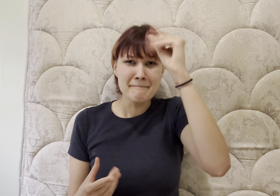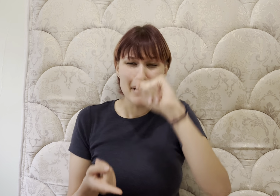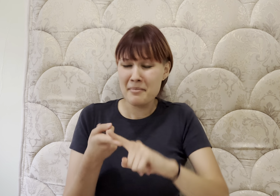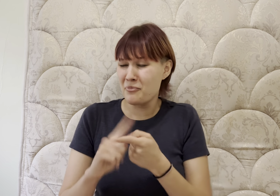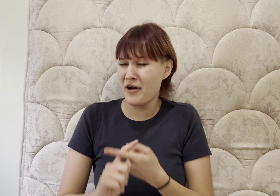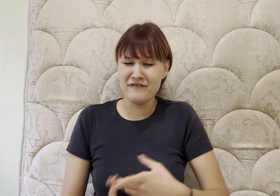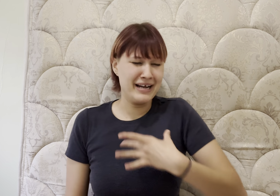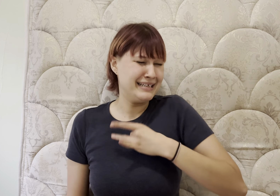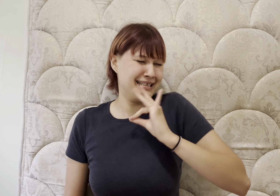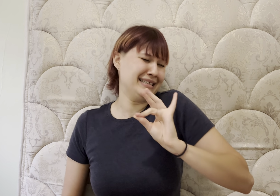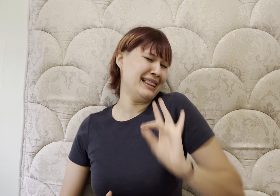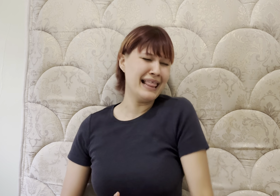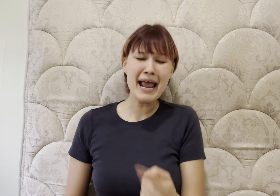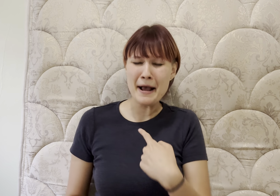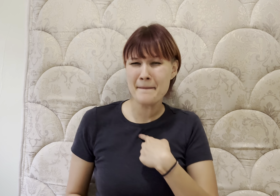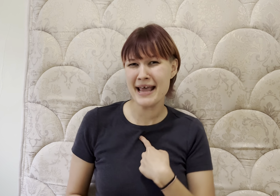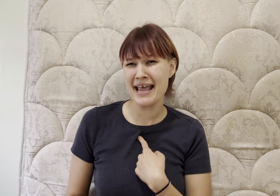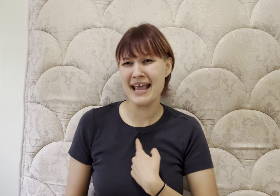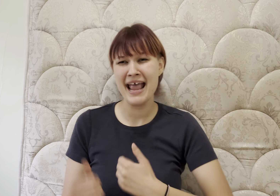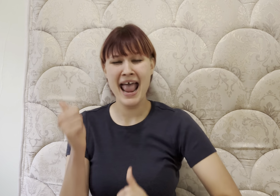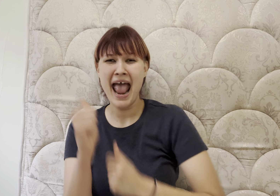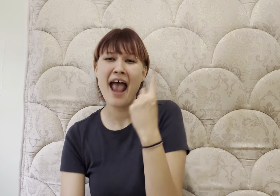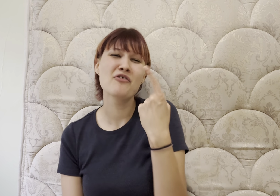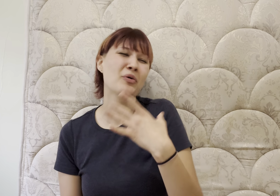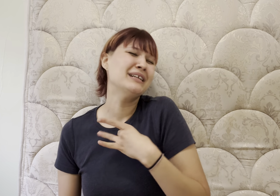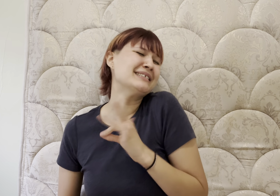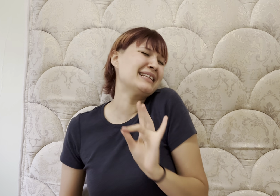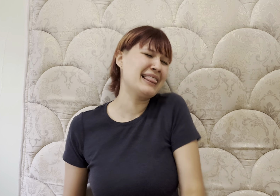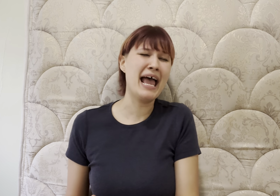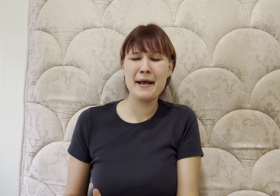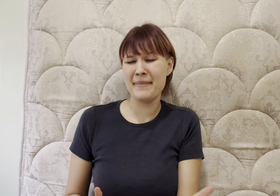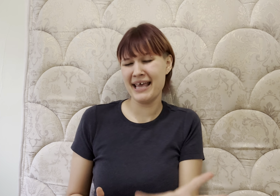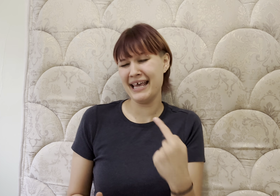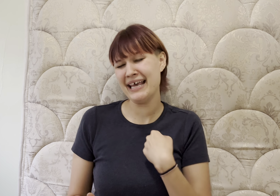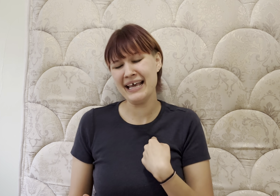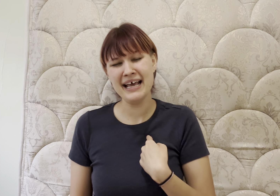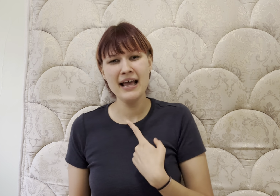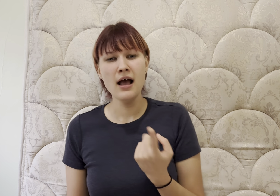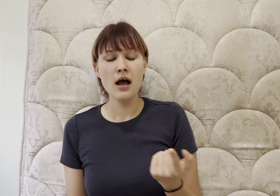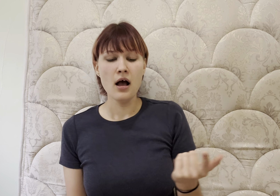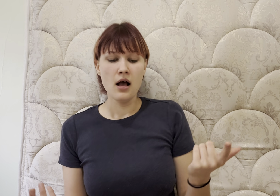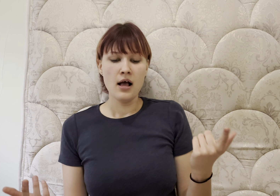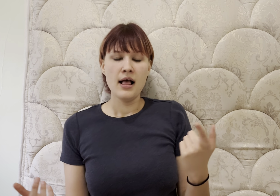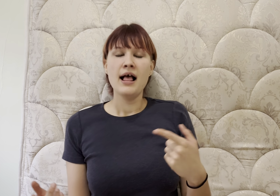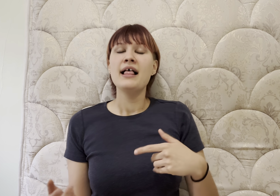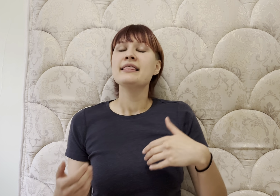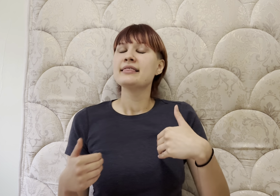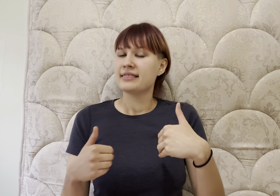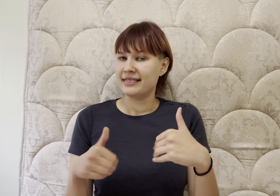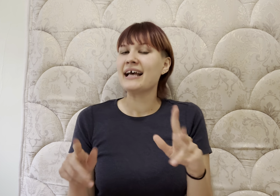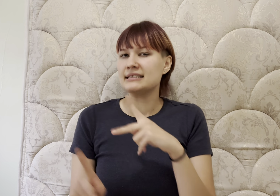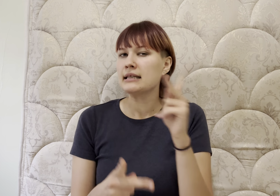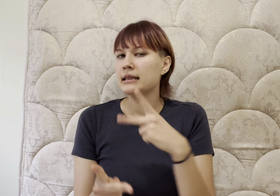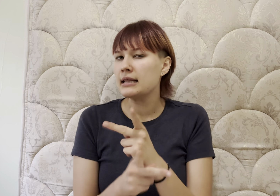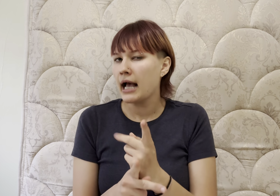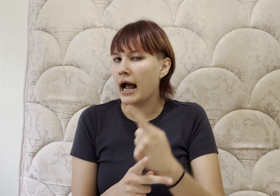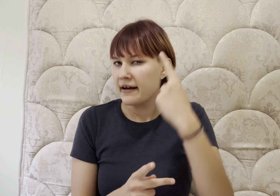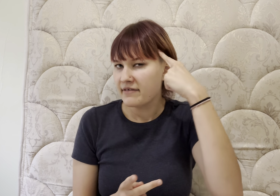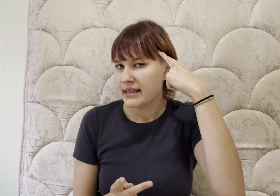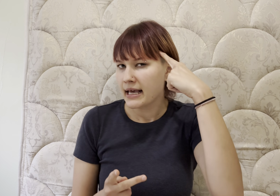think that everyone on the planet doesn't like me. That's the sort of thinking that occurs in depression. And so